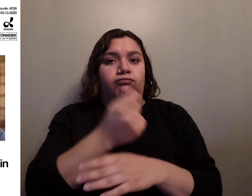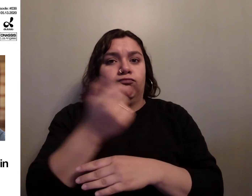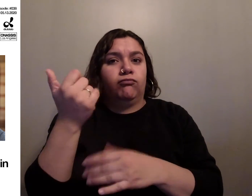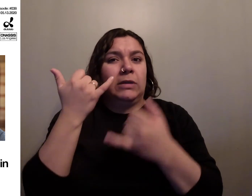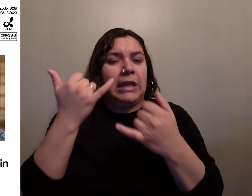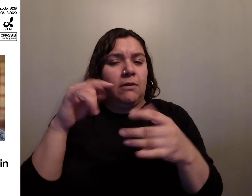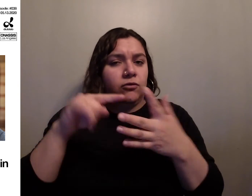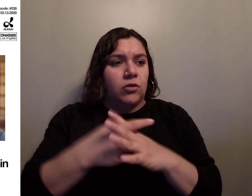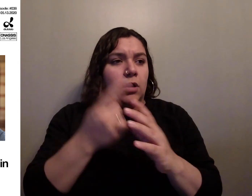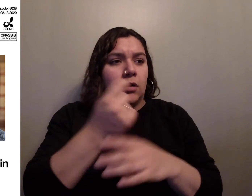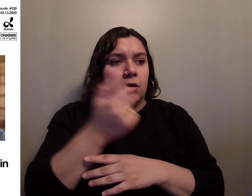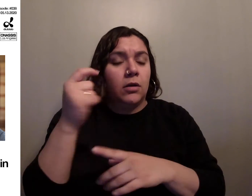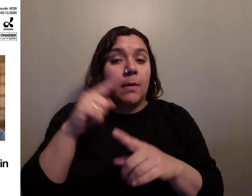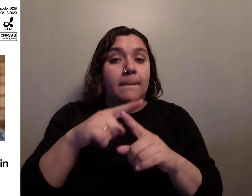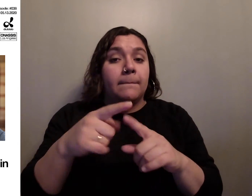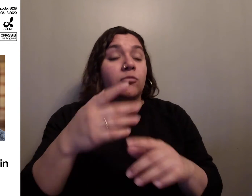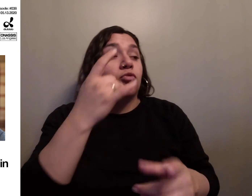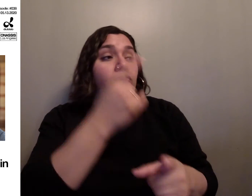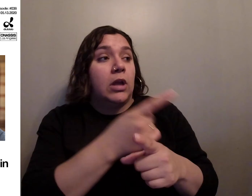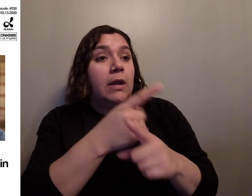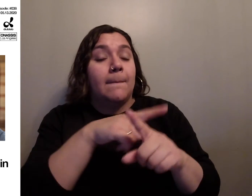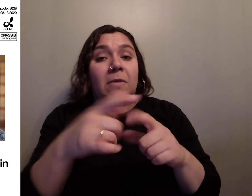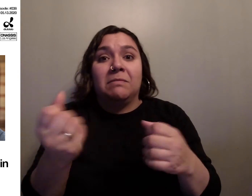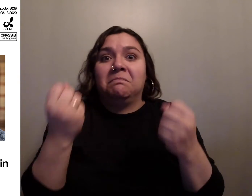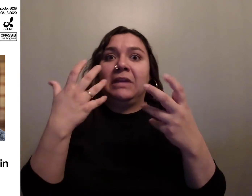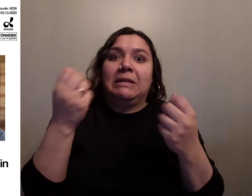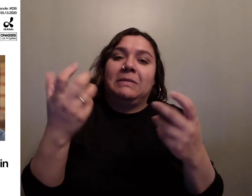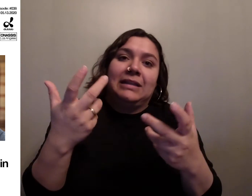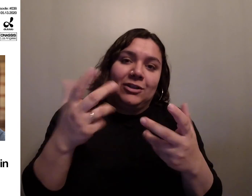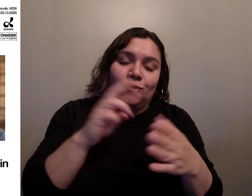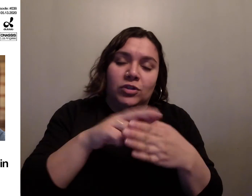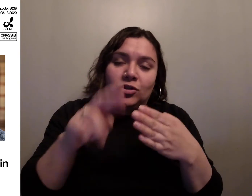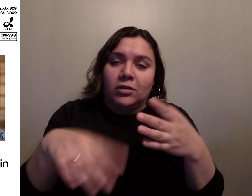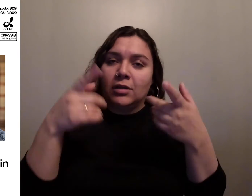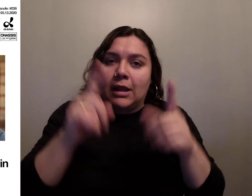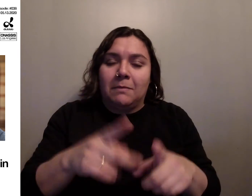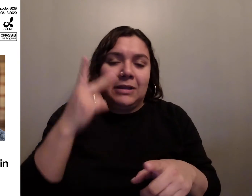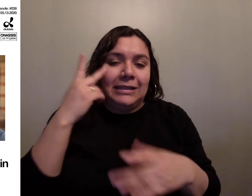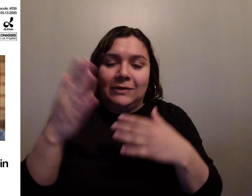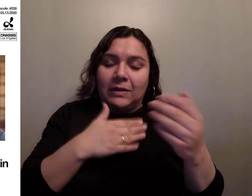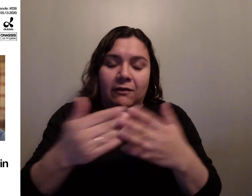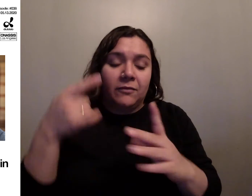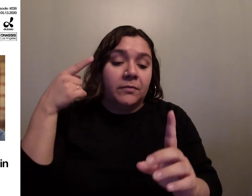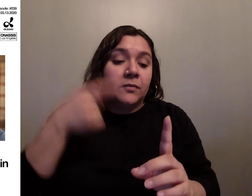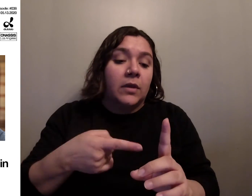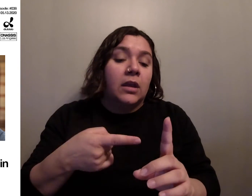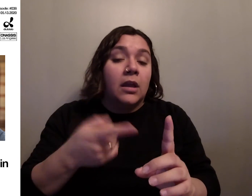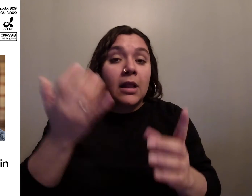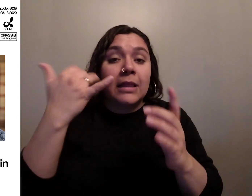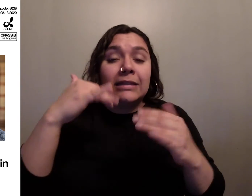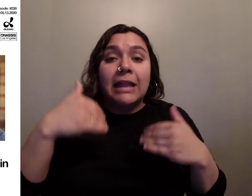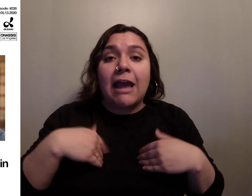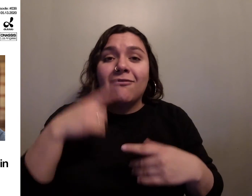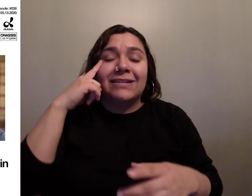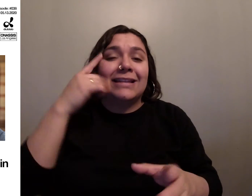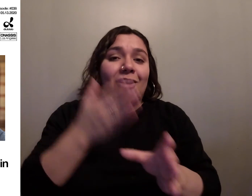the restrictions lift, which they're doing now, right, with some cacophony of results. But